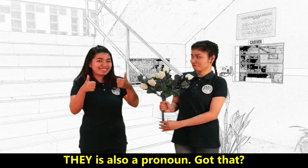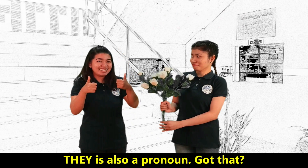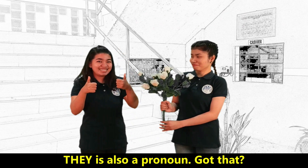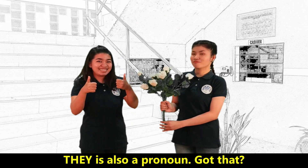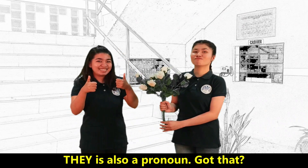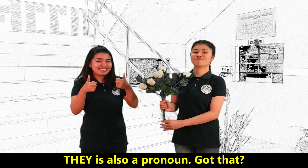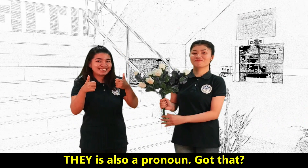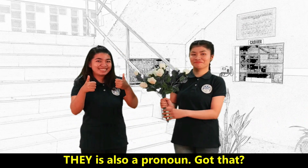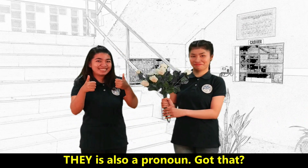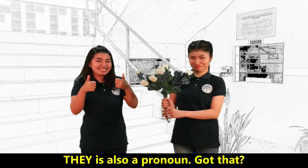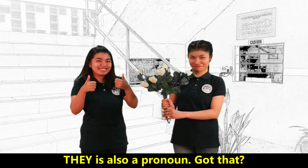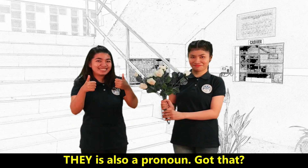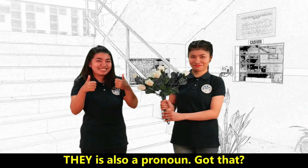that?